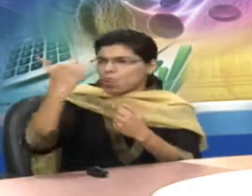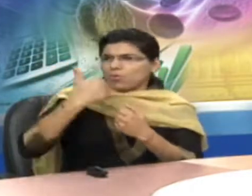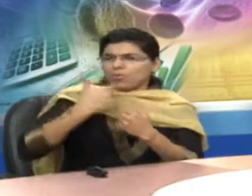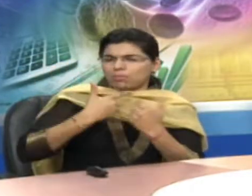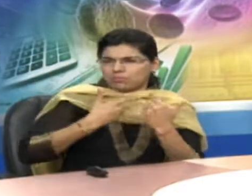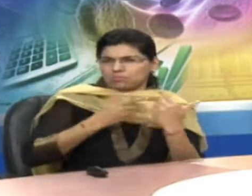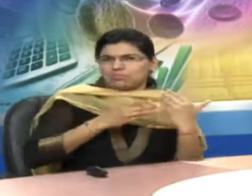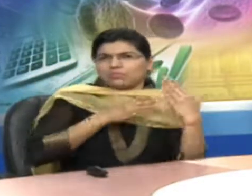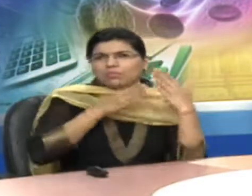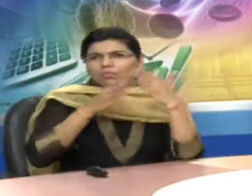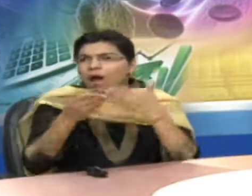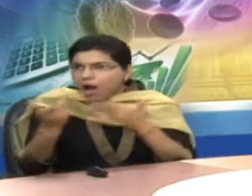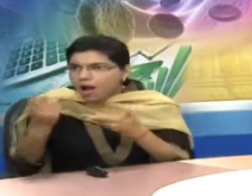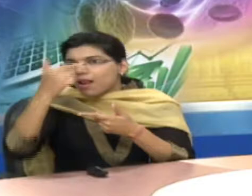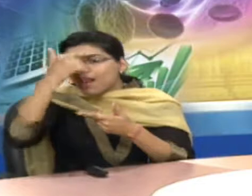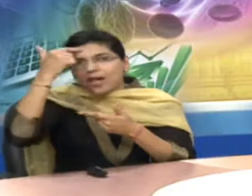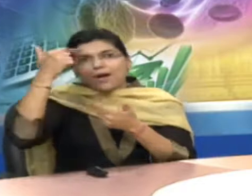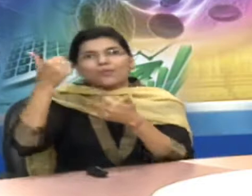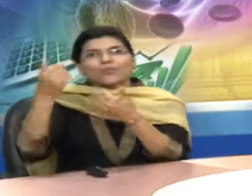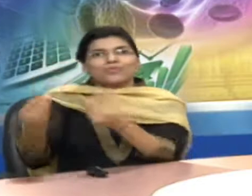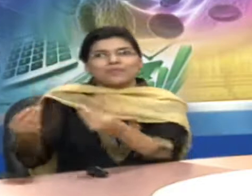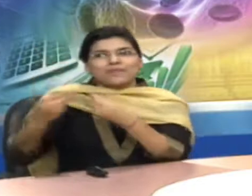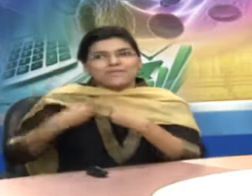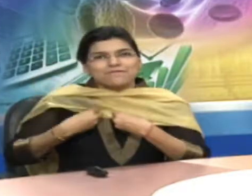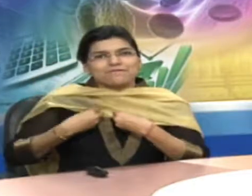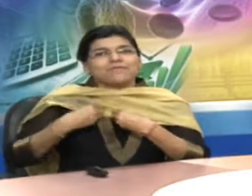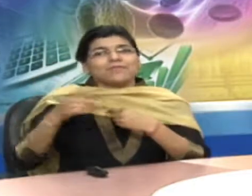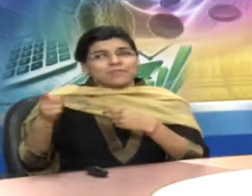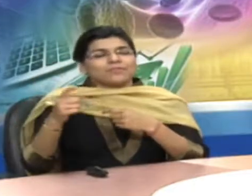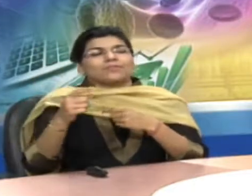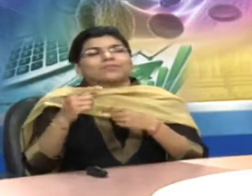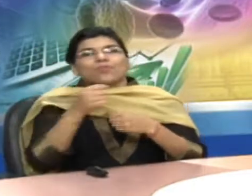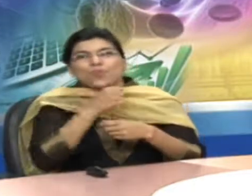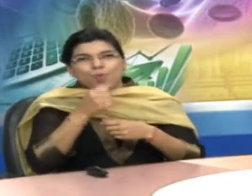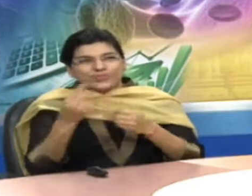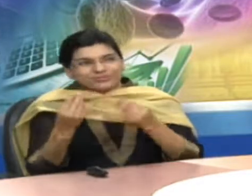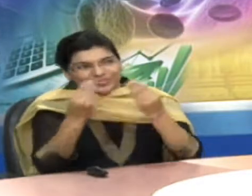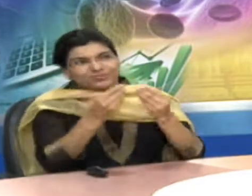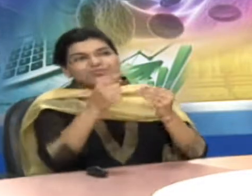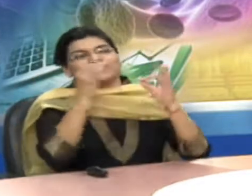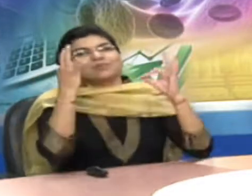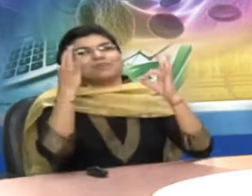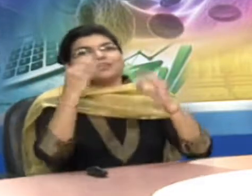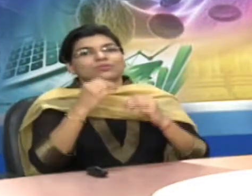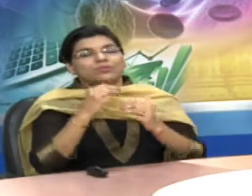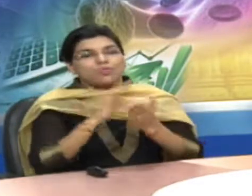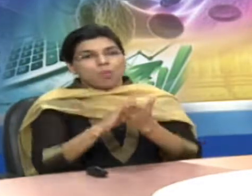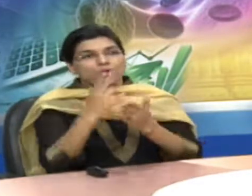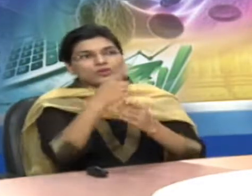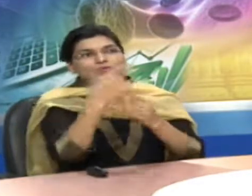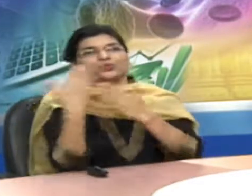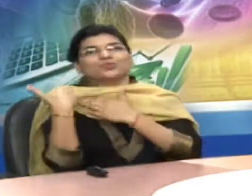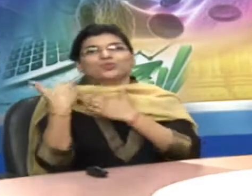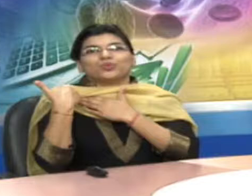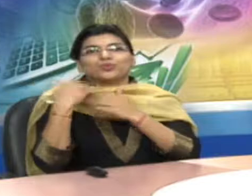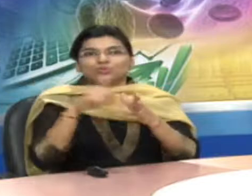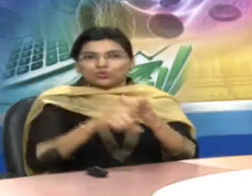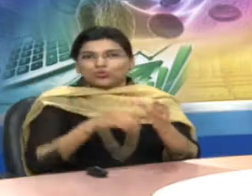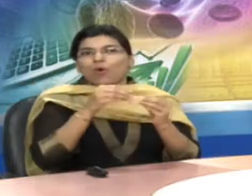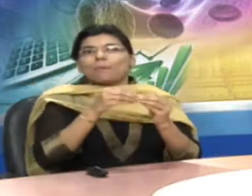that would lead him to become the manager of one of the world's most glamorous hotels.